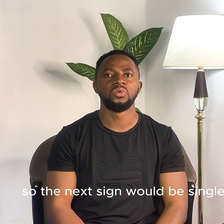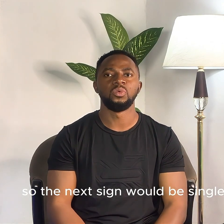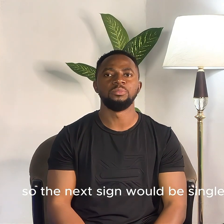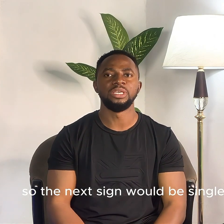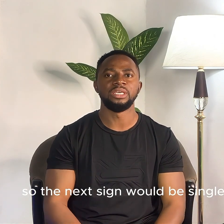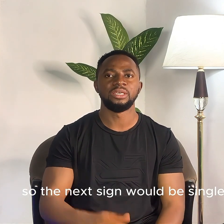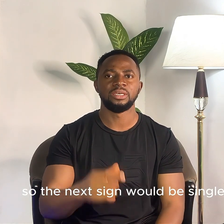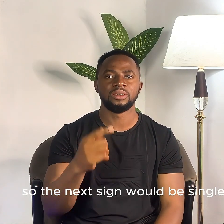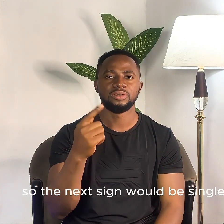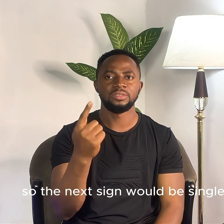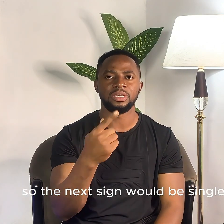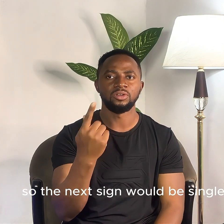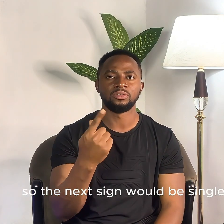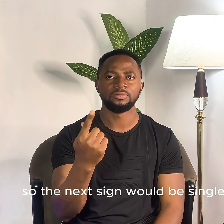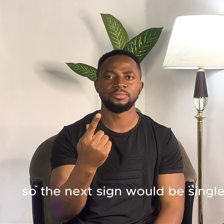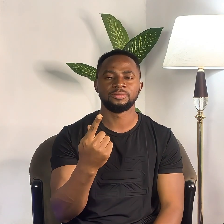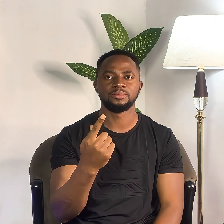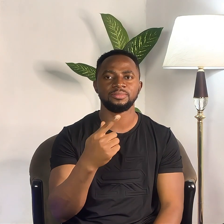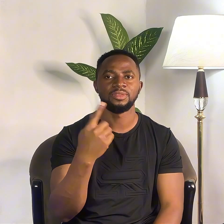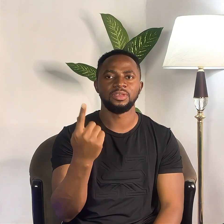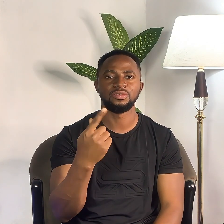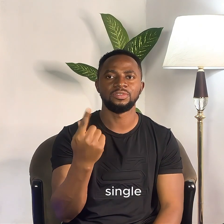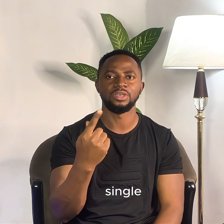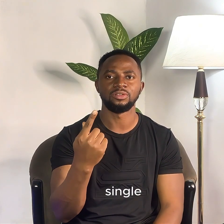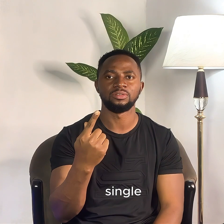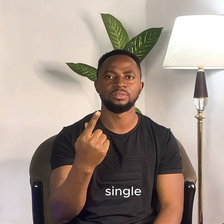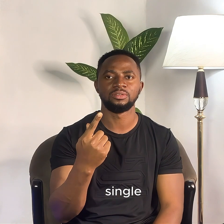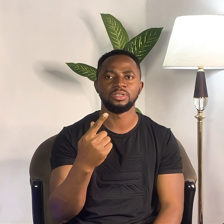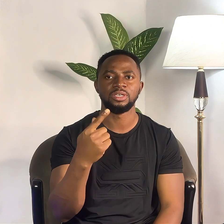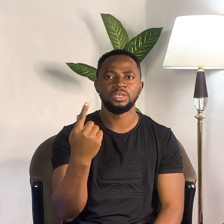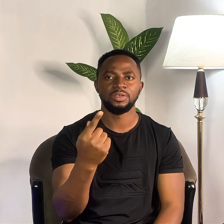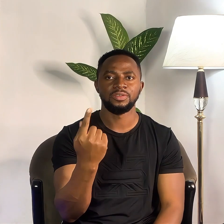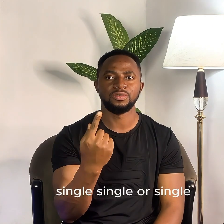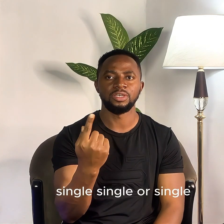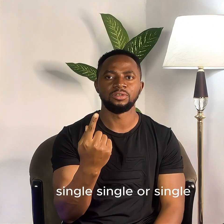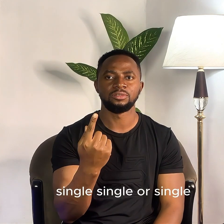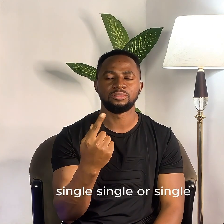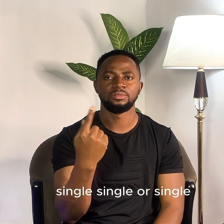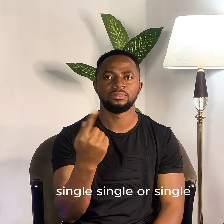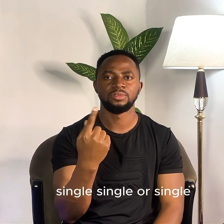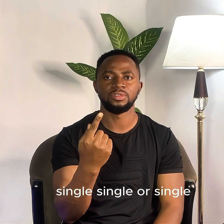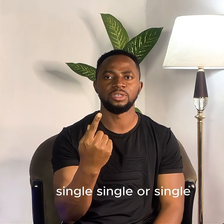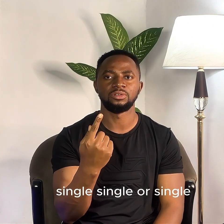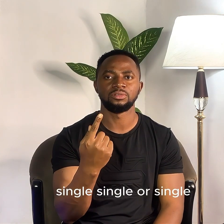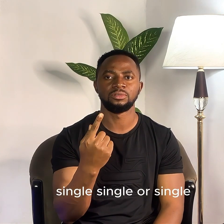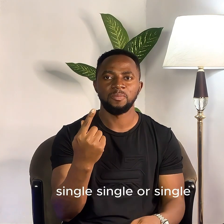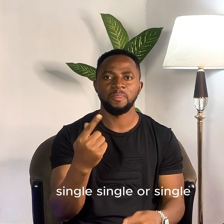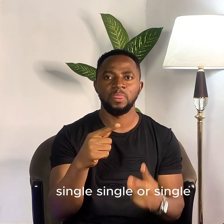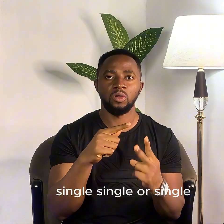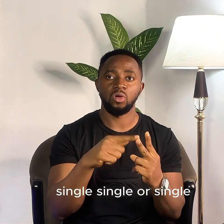would be single, single, single, single,